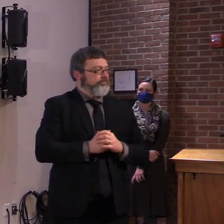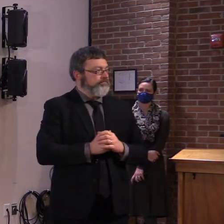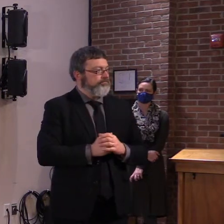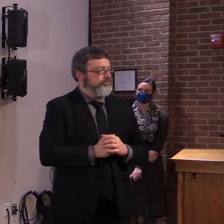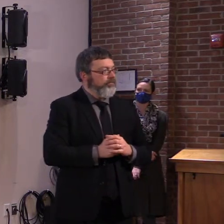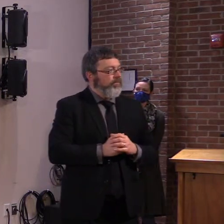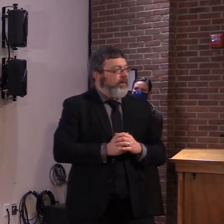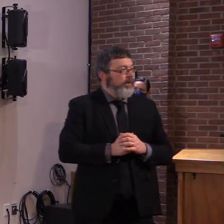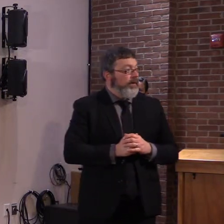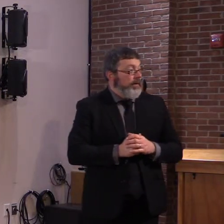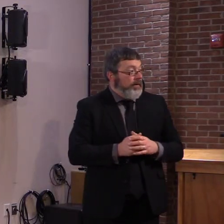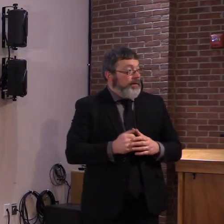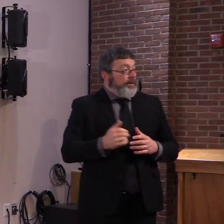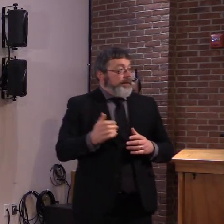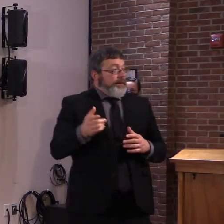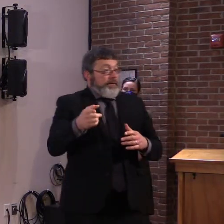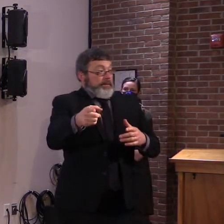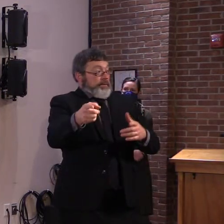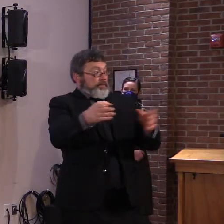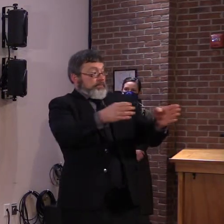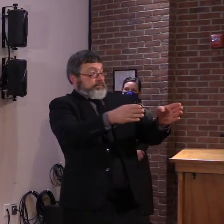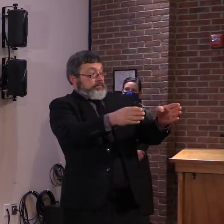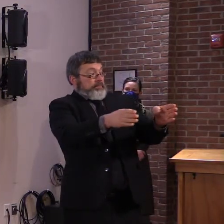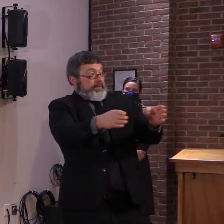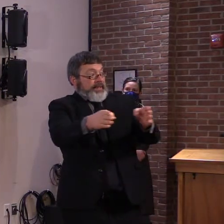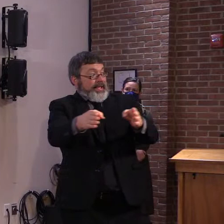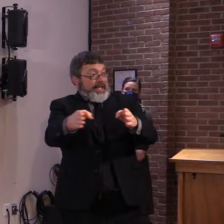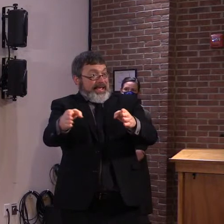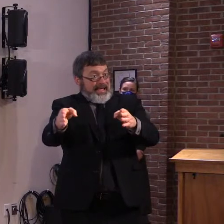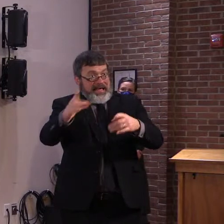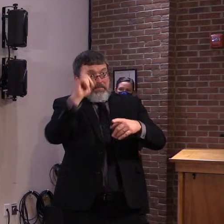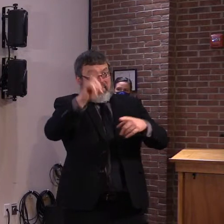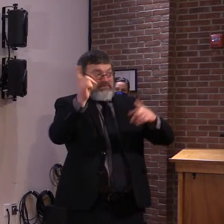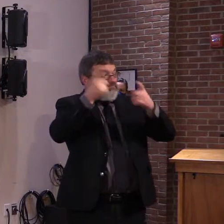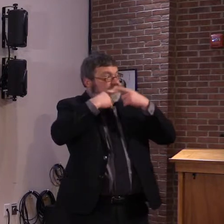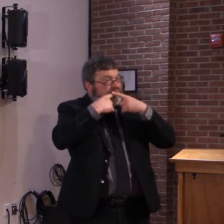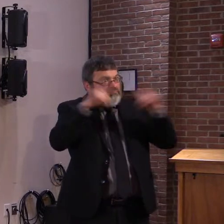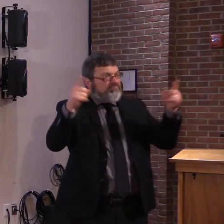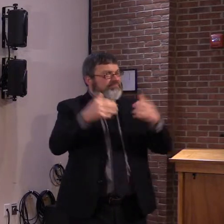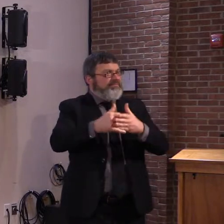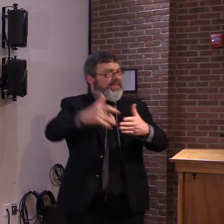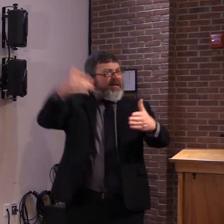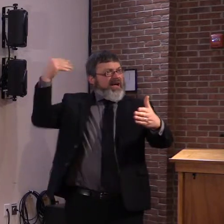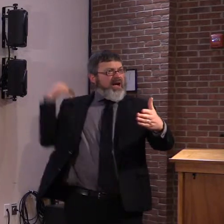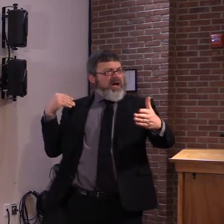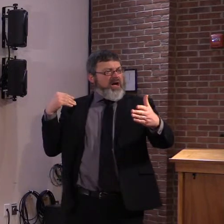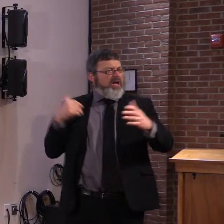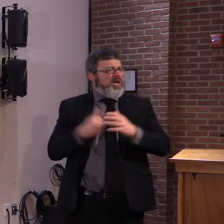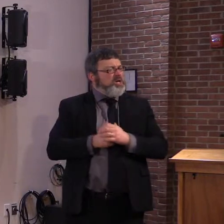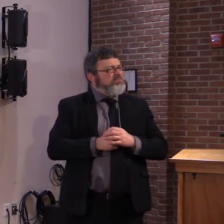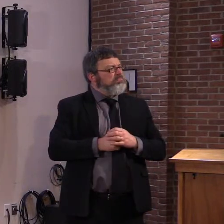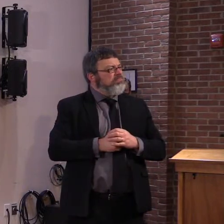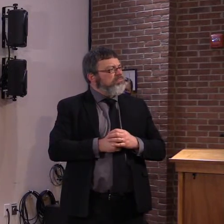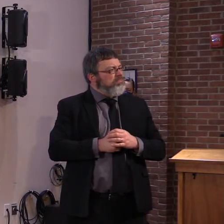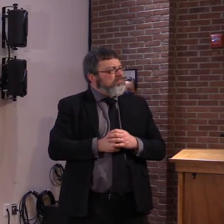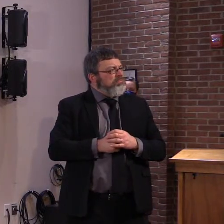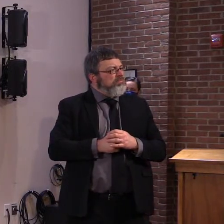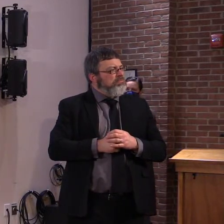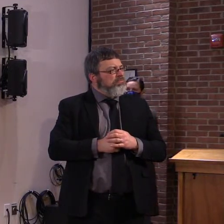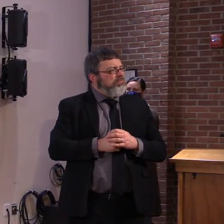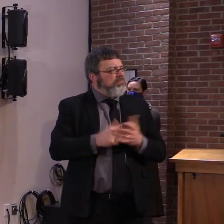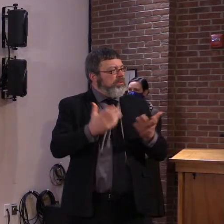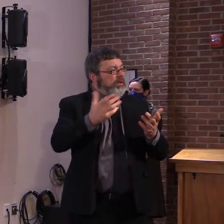know this. The towns and municipalities need to know this or have this in law before the